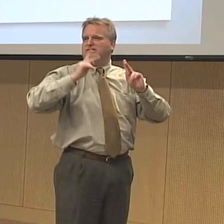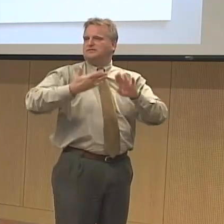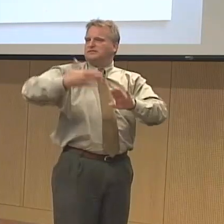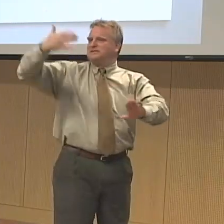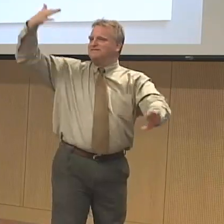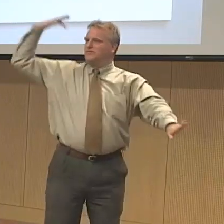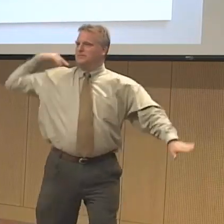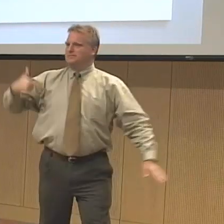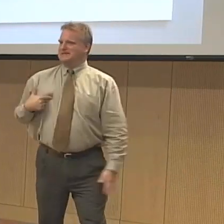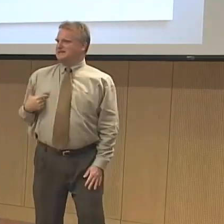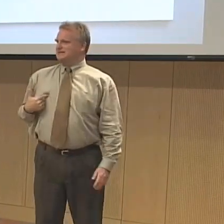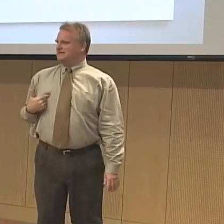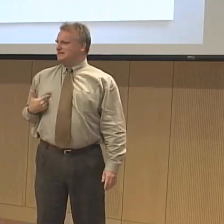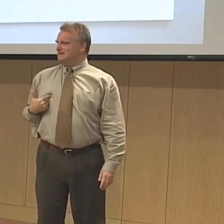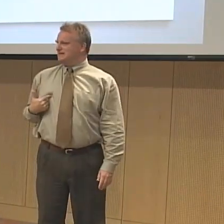people who preceded you.